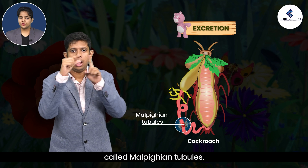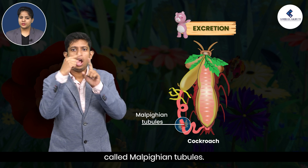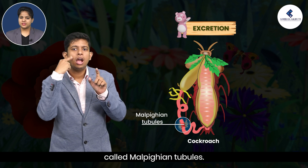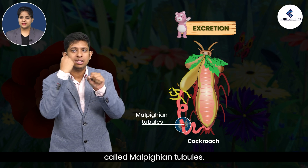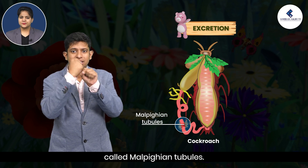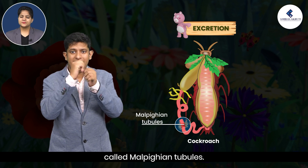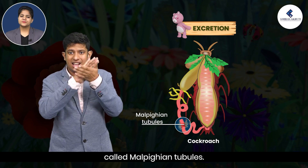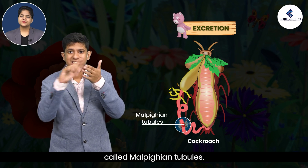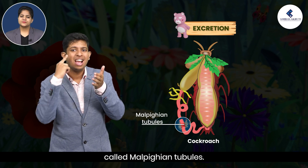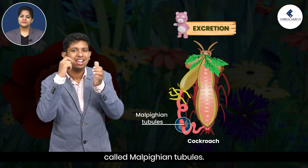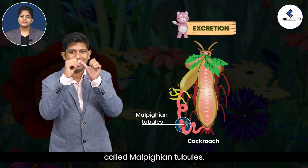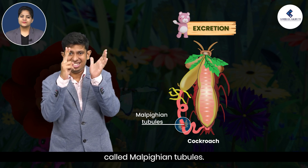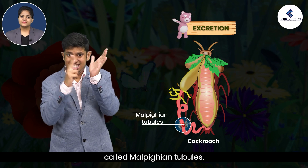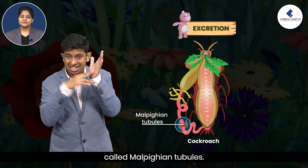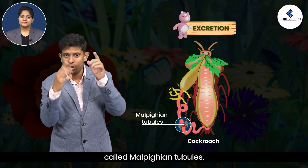malphizian tubules.